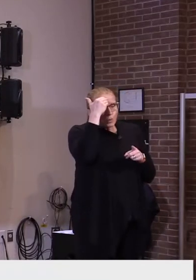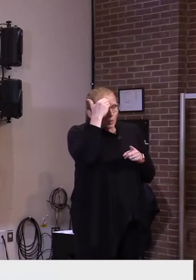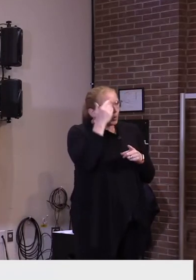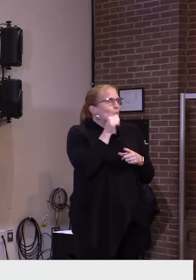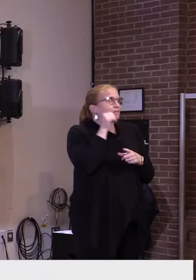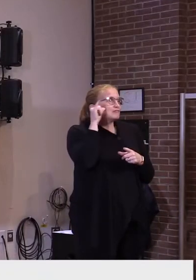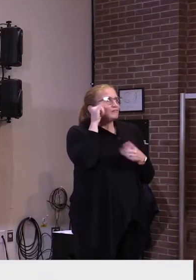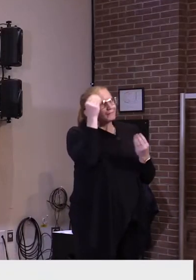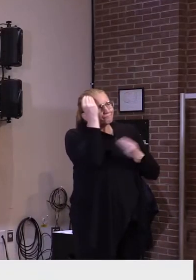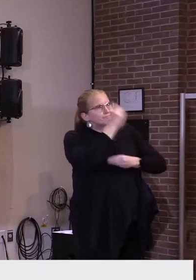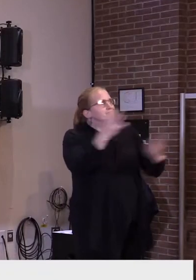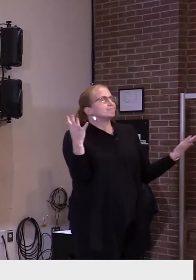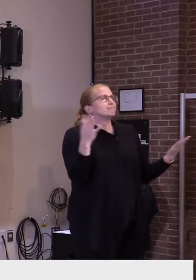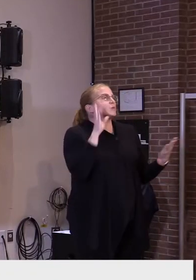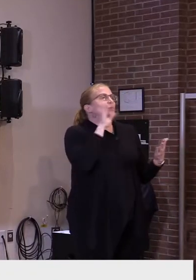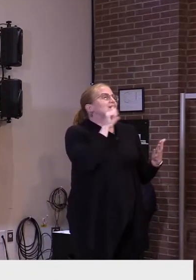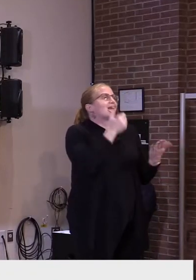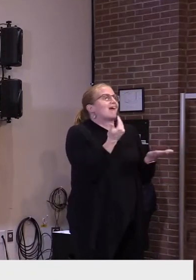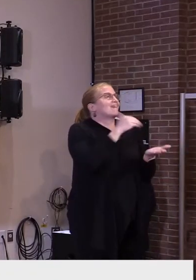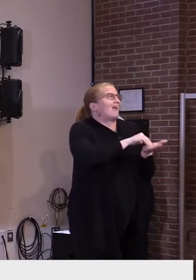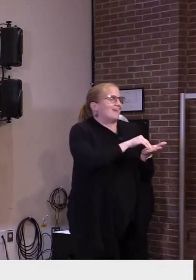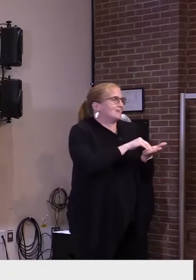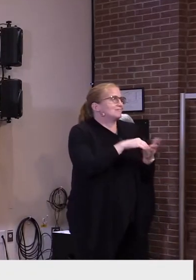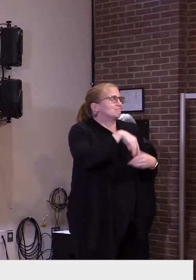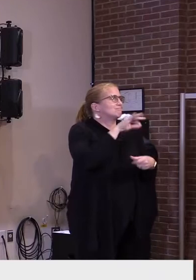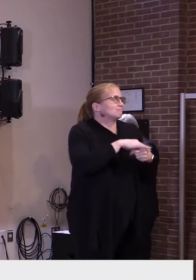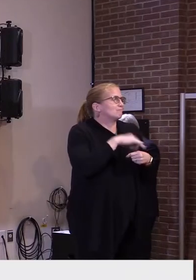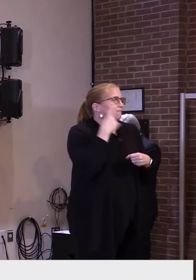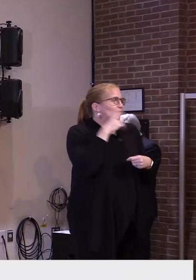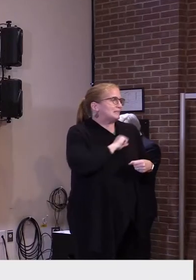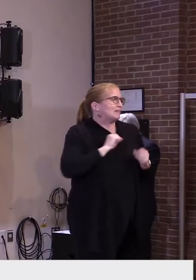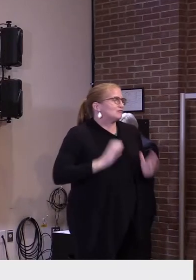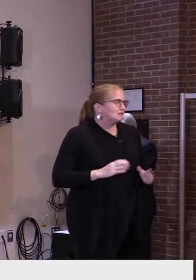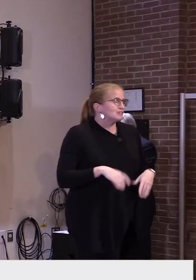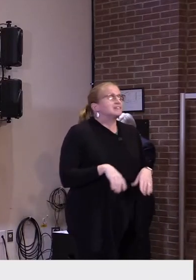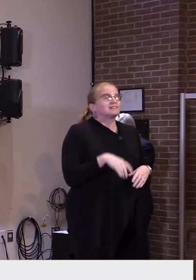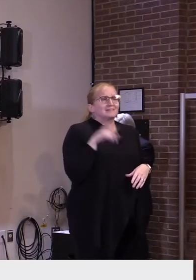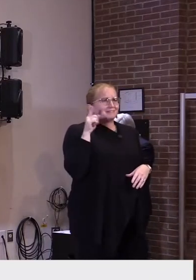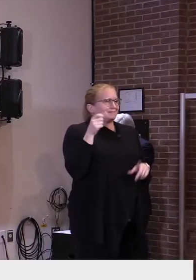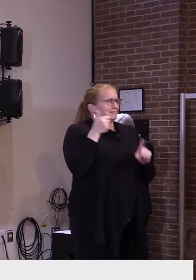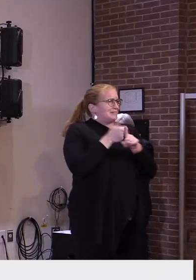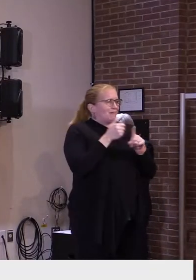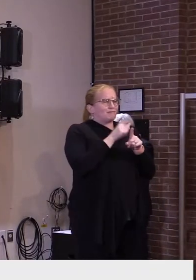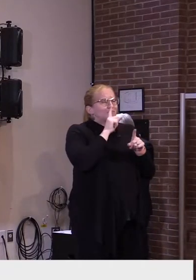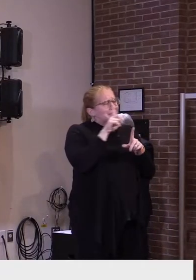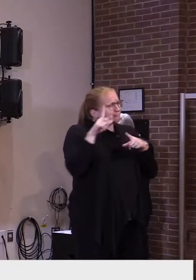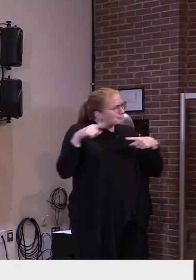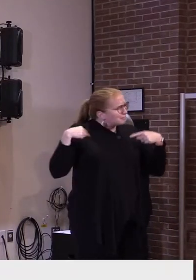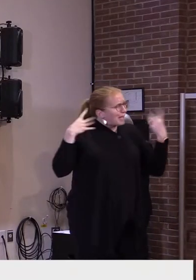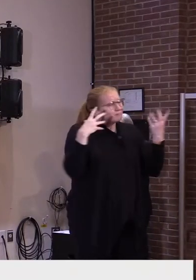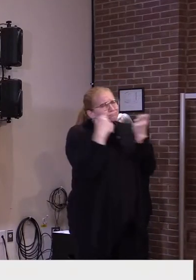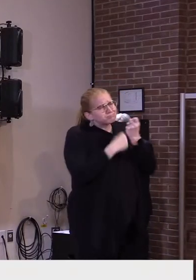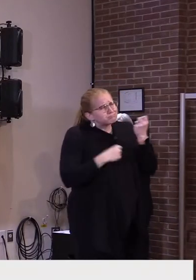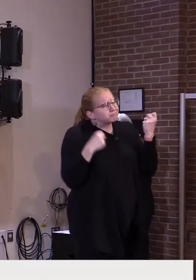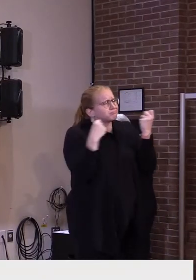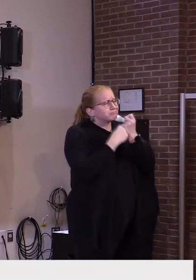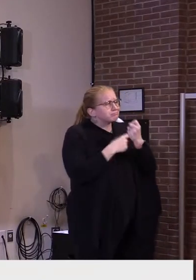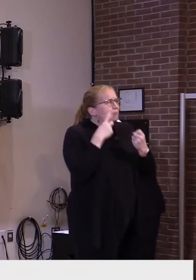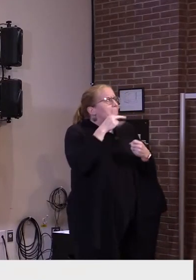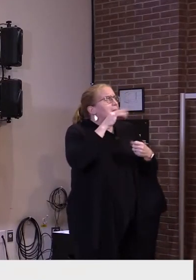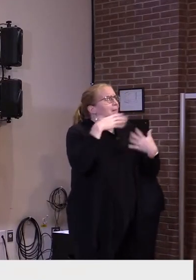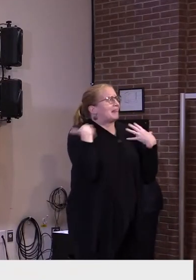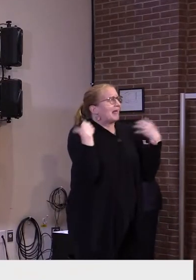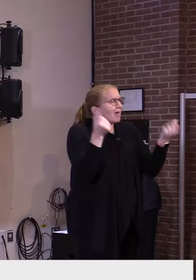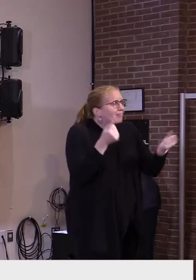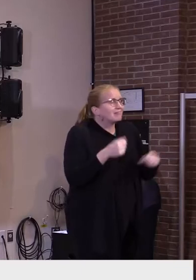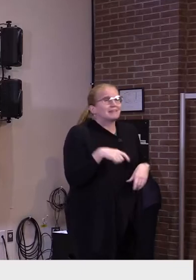another term. Senator Leahy has been and remains a national leader for public health. From his work to rid the world